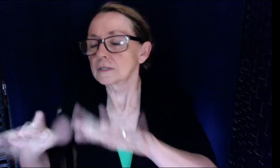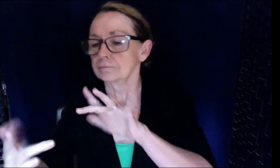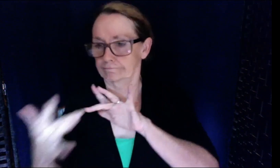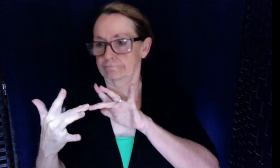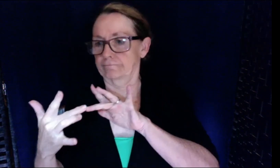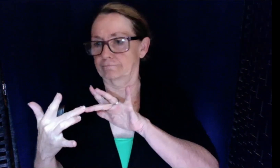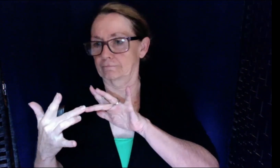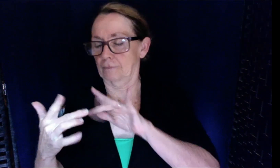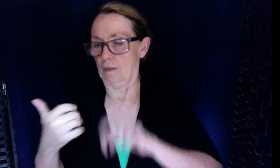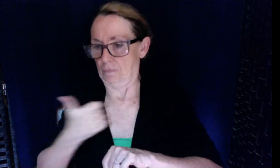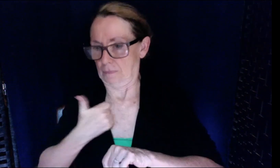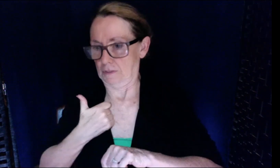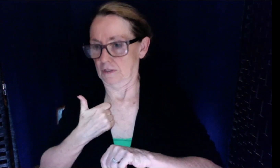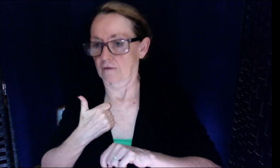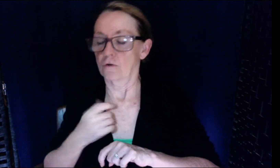what you were thinking? Exactly.